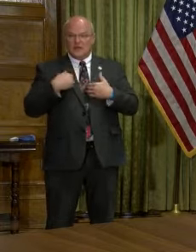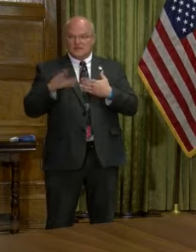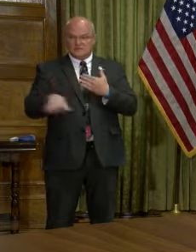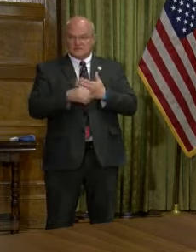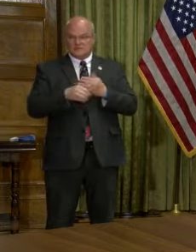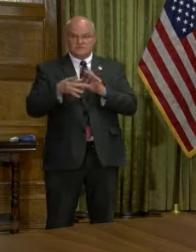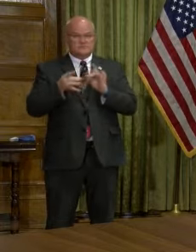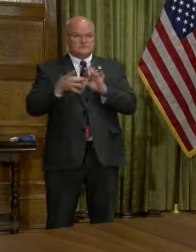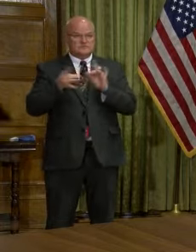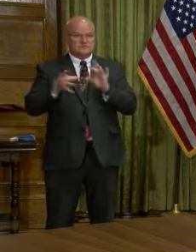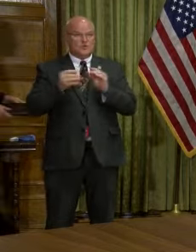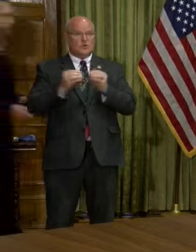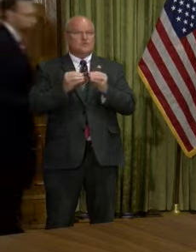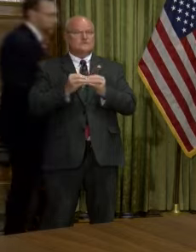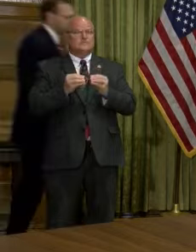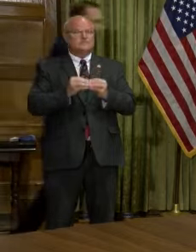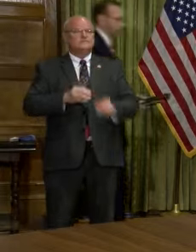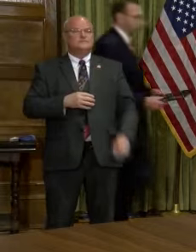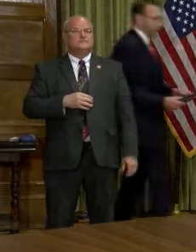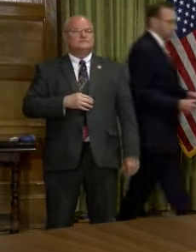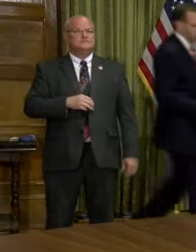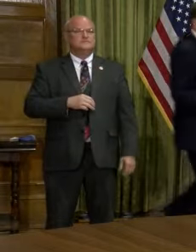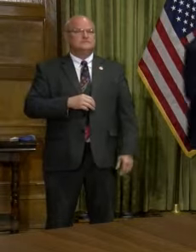anything you wanted to elaborate on there?